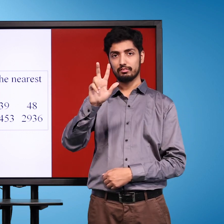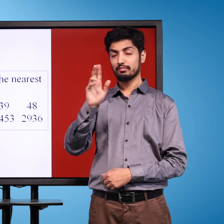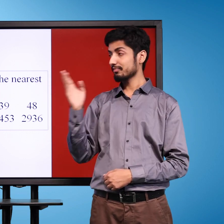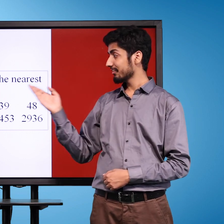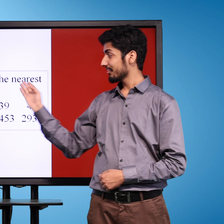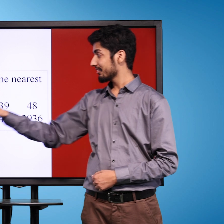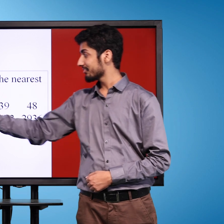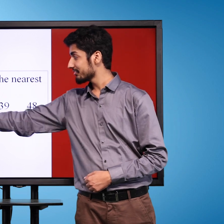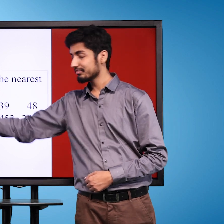48,